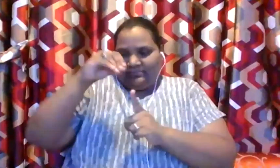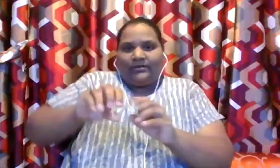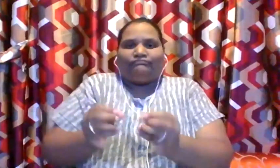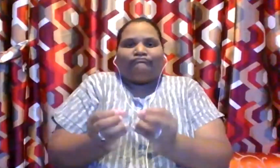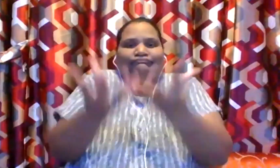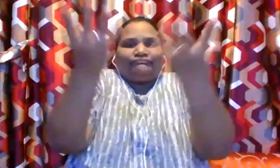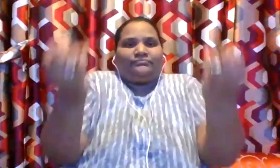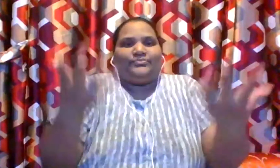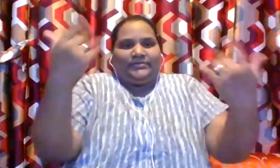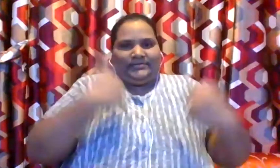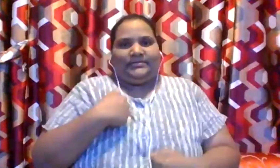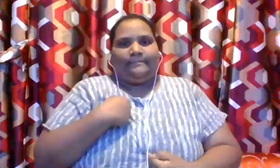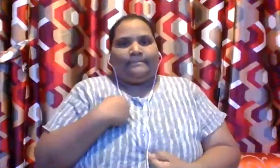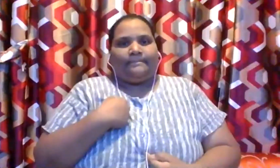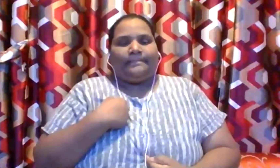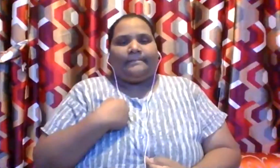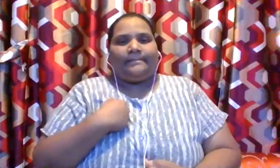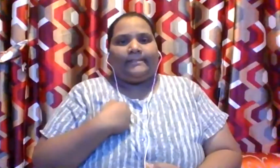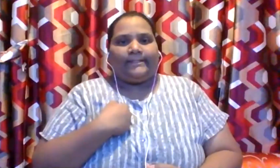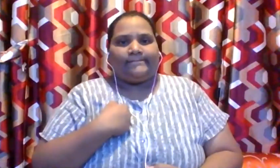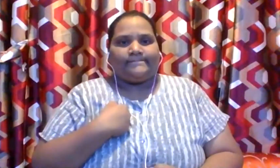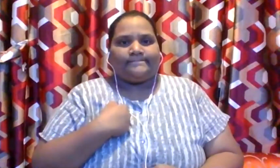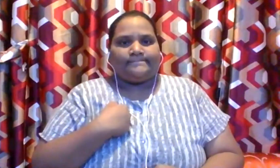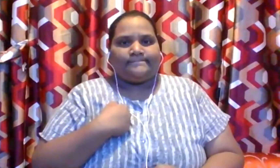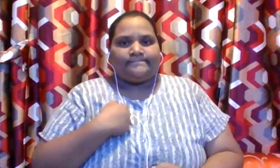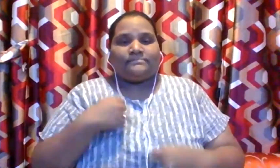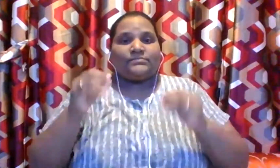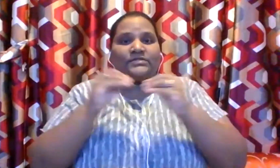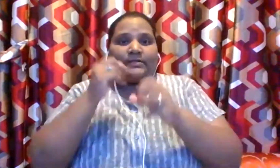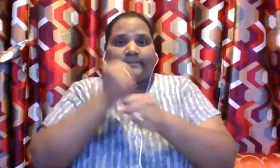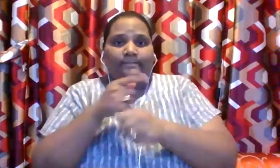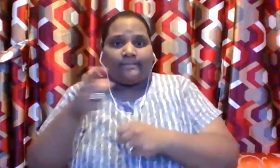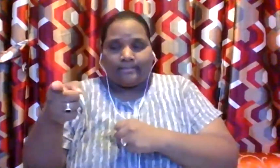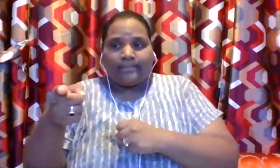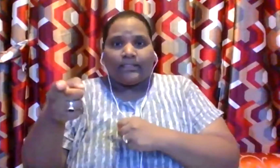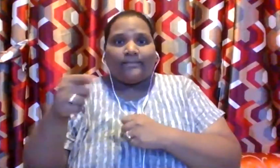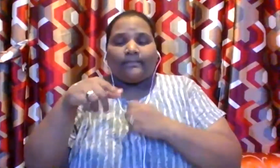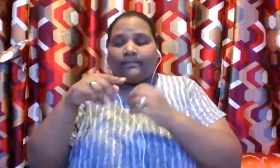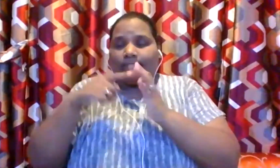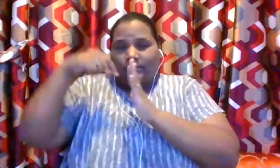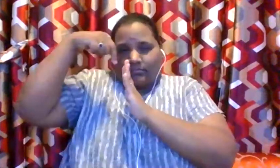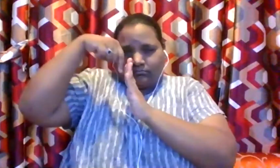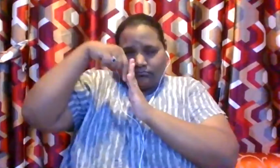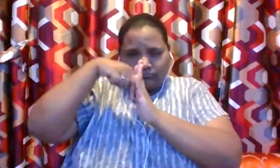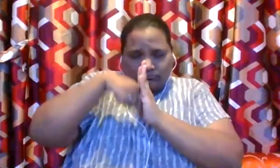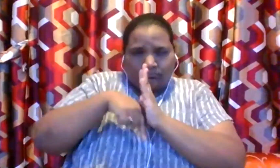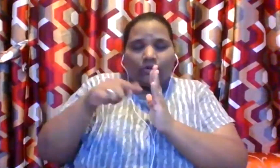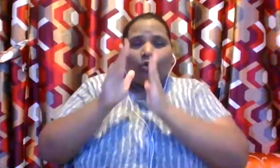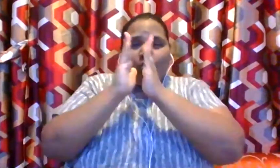And not just that, Bhagavad Gita is filled with numerous statement by Lord Himself where He